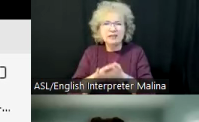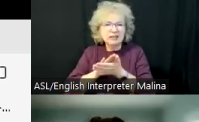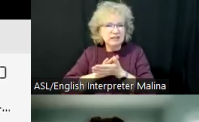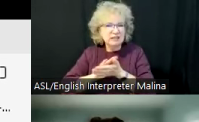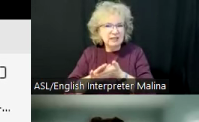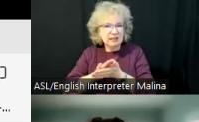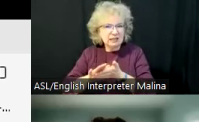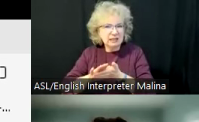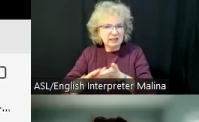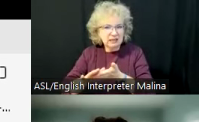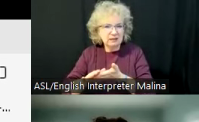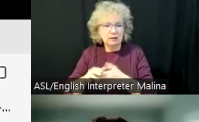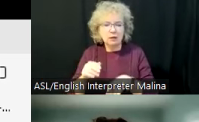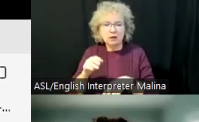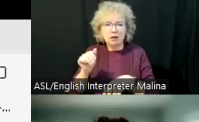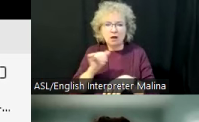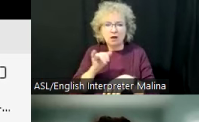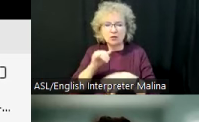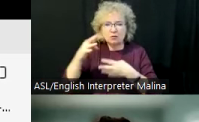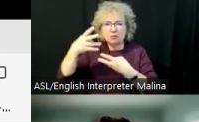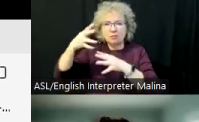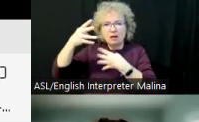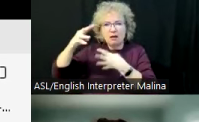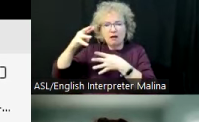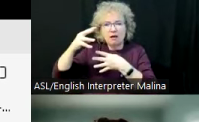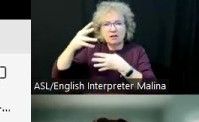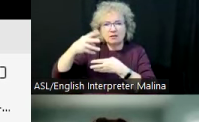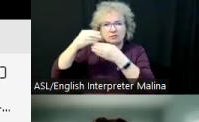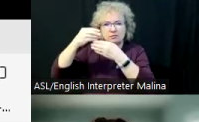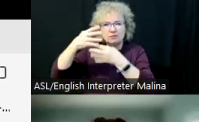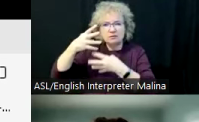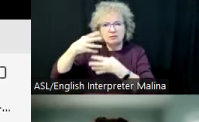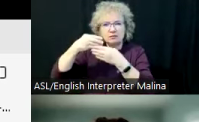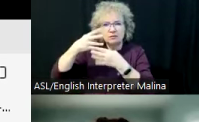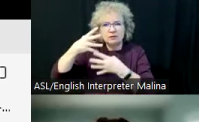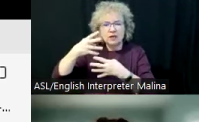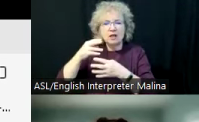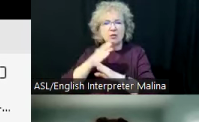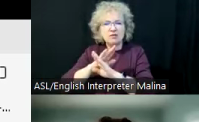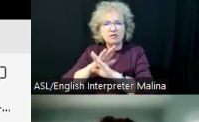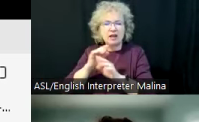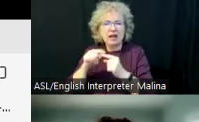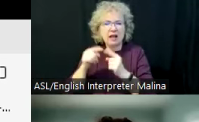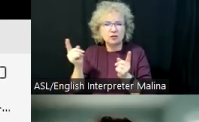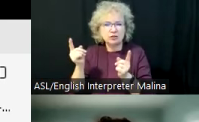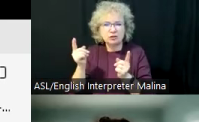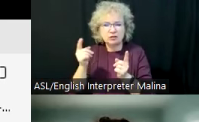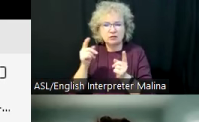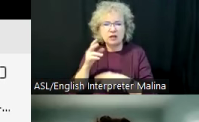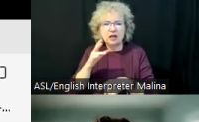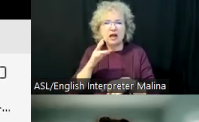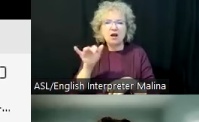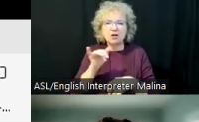installation of blinds to prevent allergens and then related hotel costs. you need to stay in a different